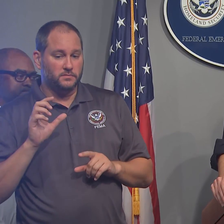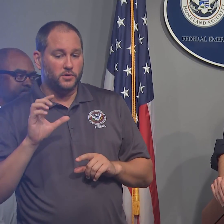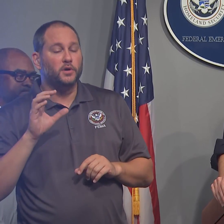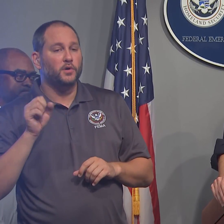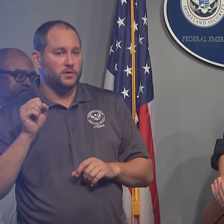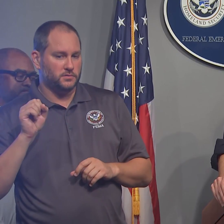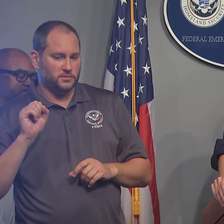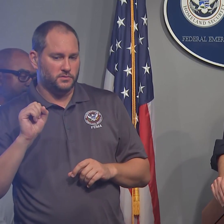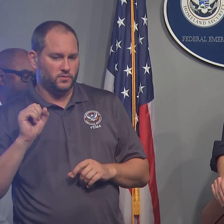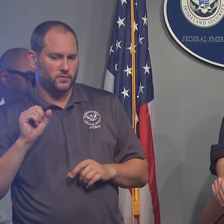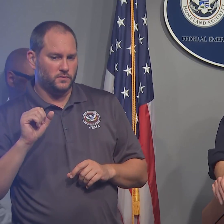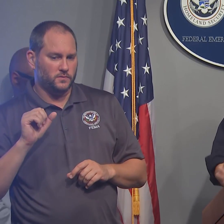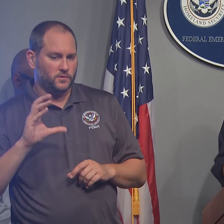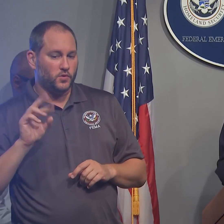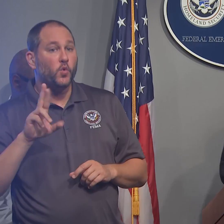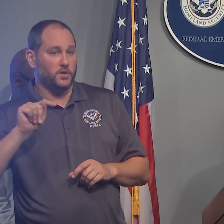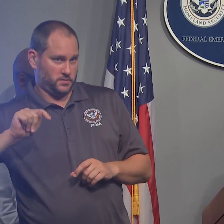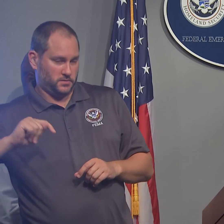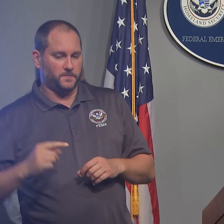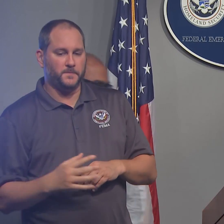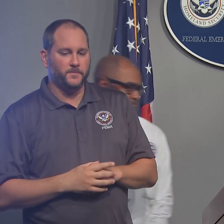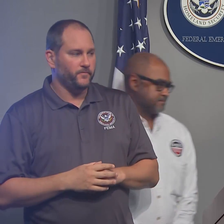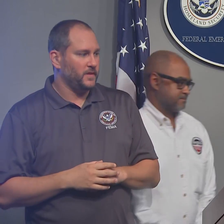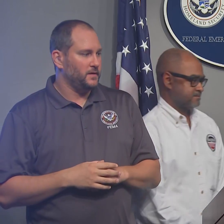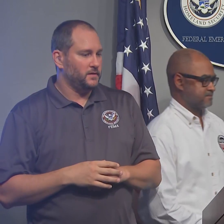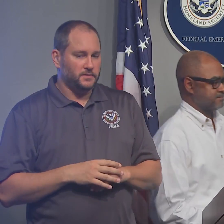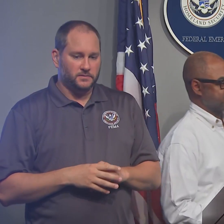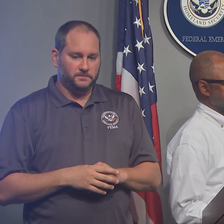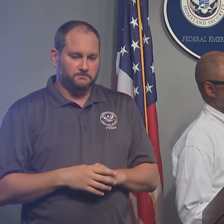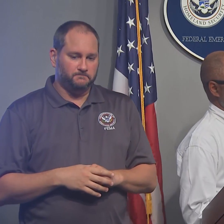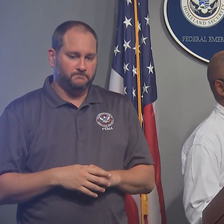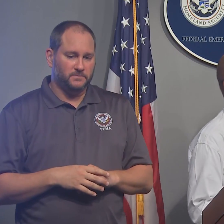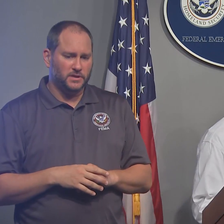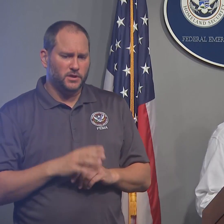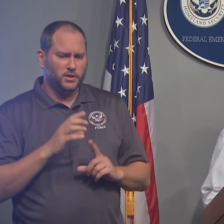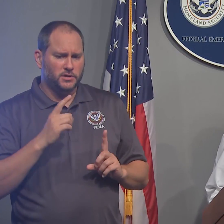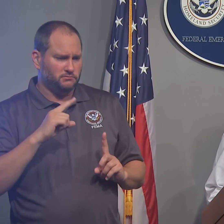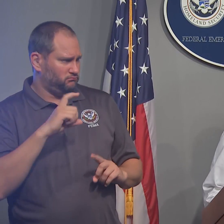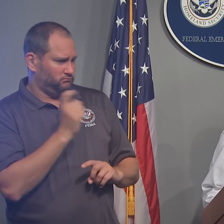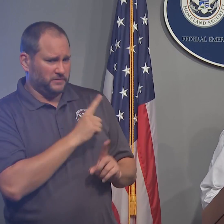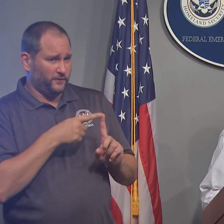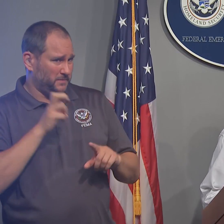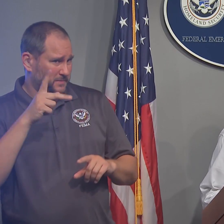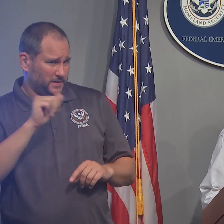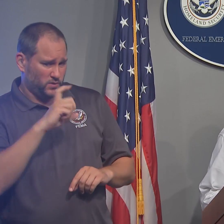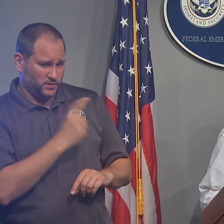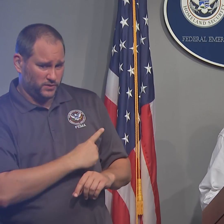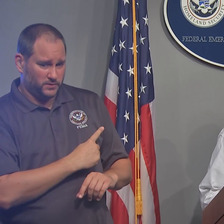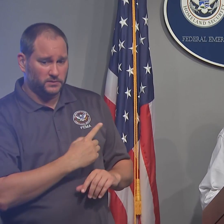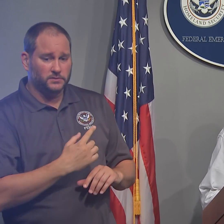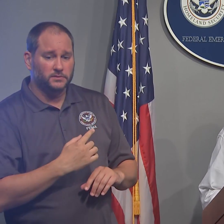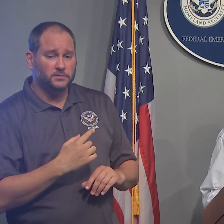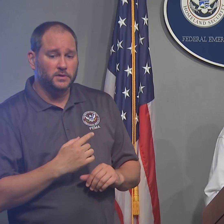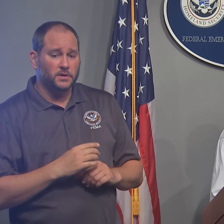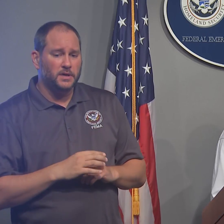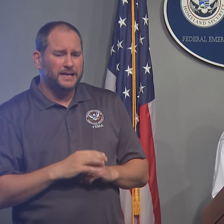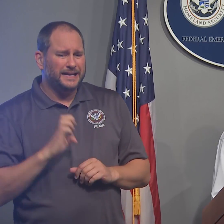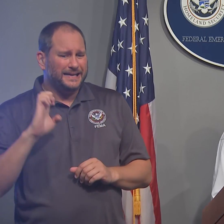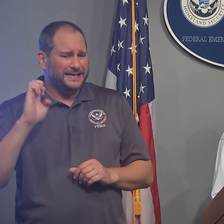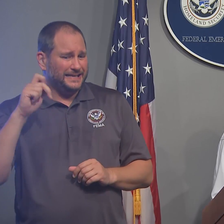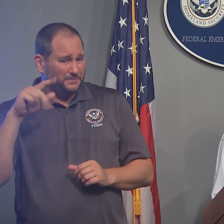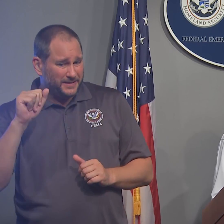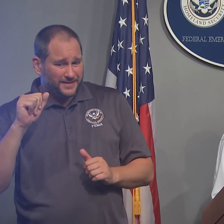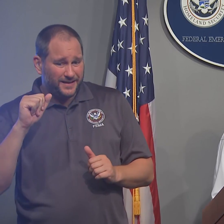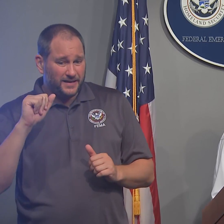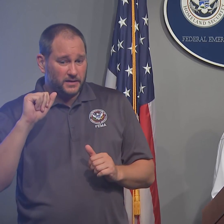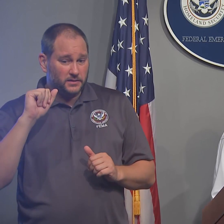question for Mr. Cheatham. Staffing-wise and resource-wise, the EPA has really been targeted by the Trump administration. How has this impacted